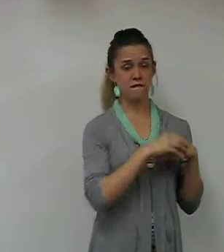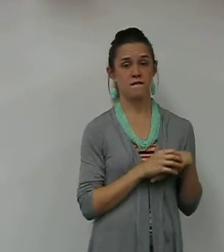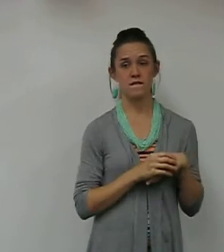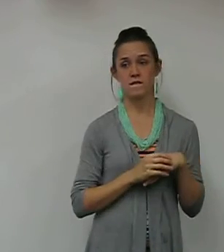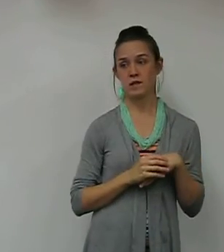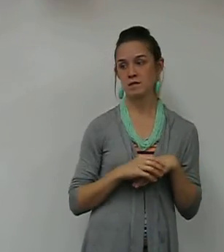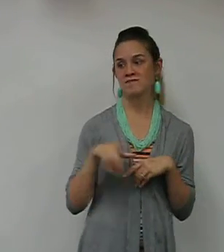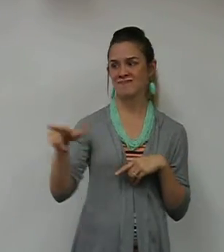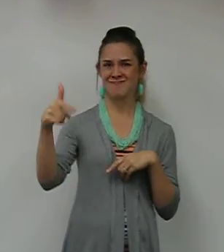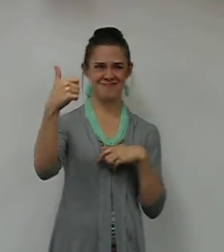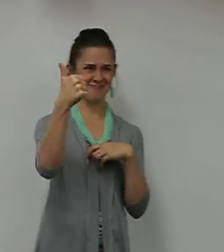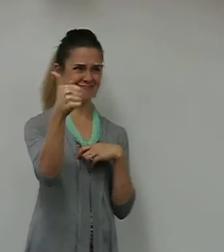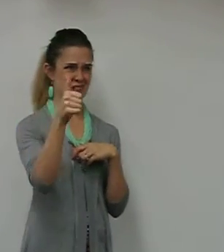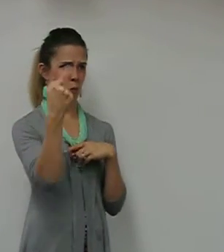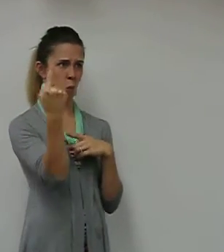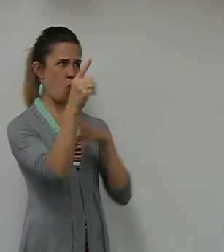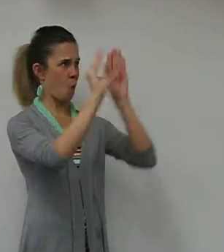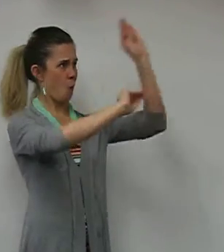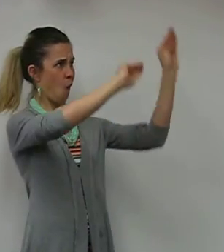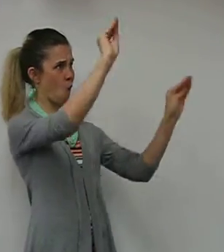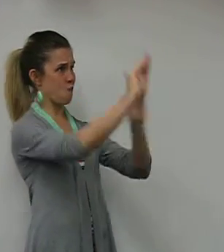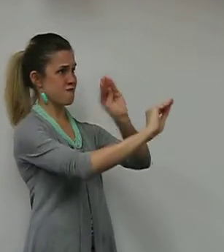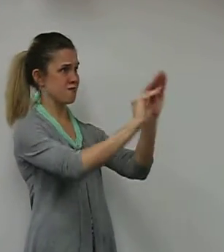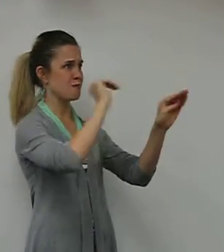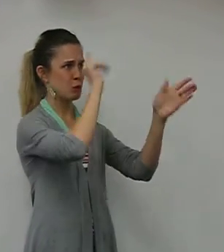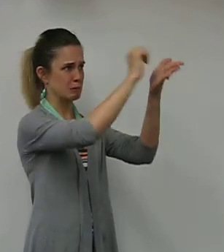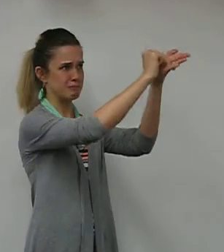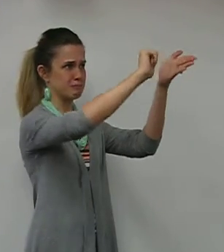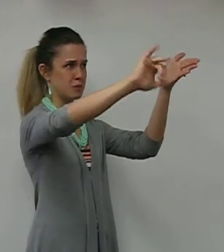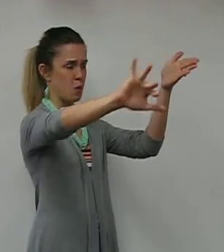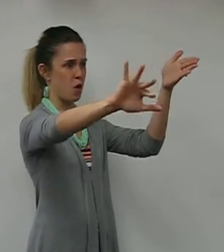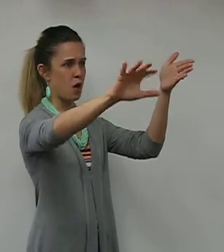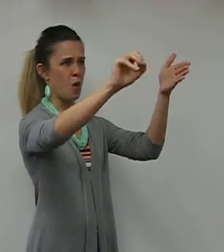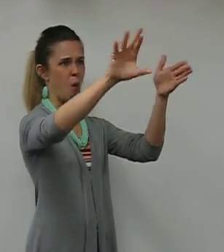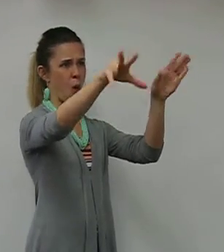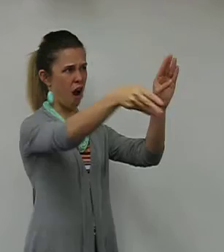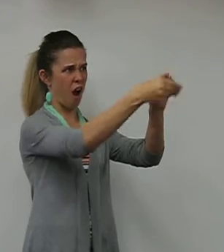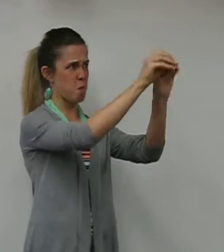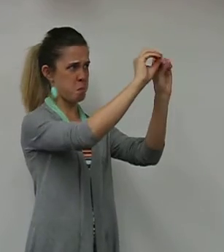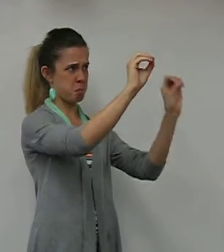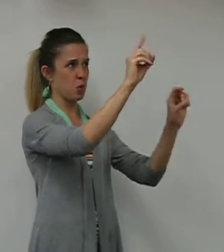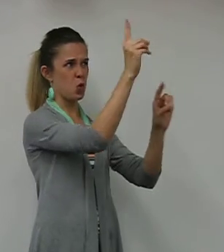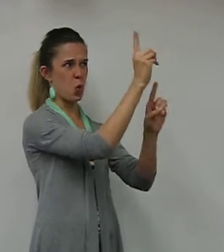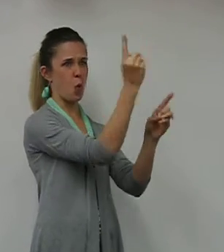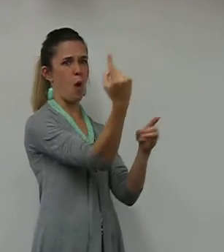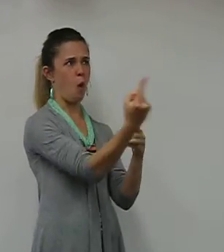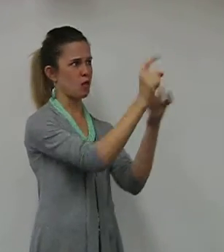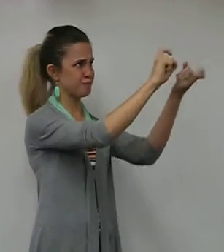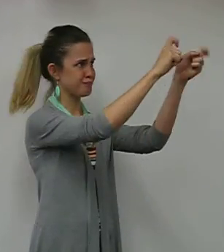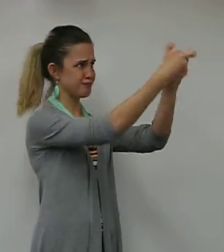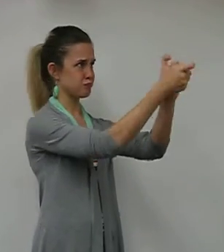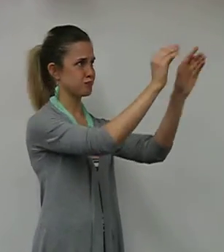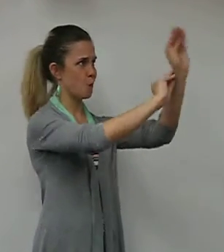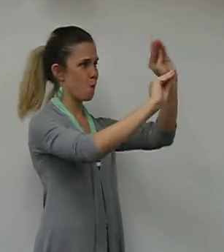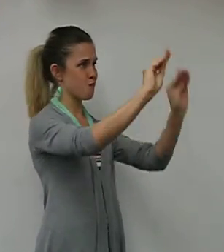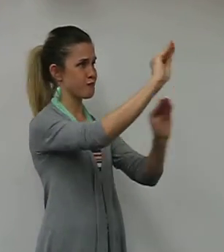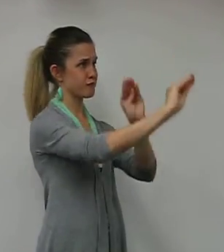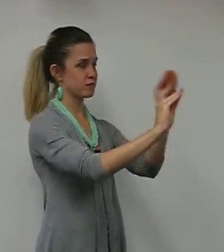around. You just take any weight up it and... So when I move them around, it's still the same. Is